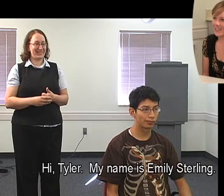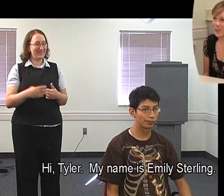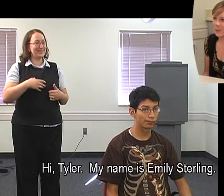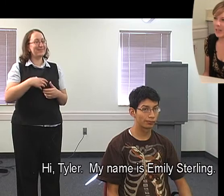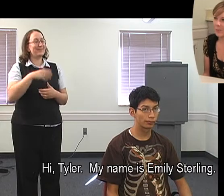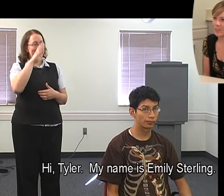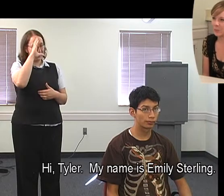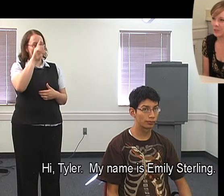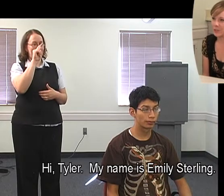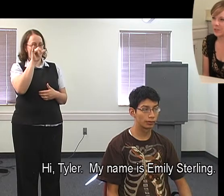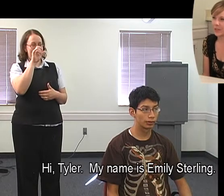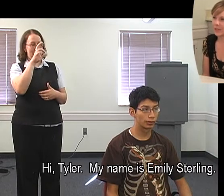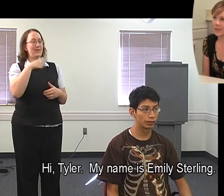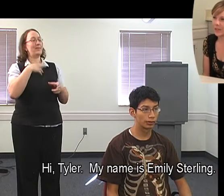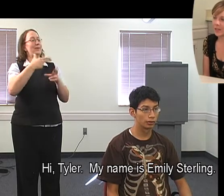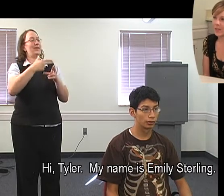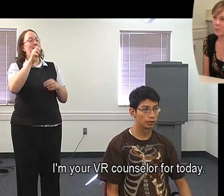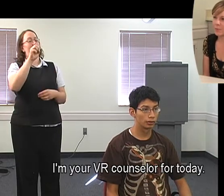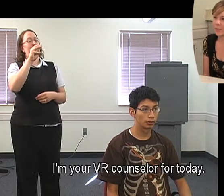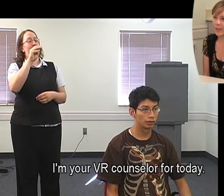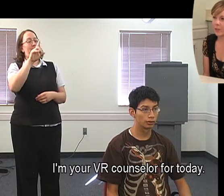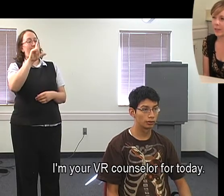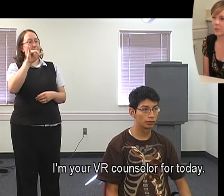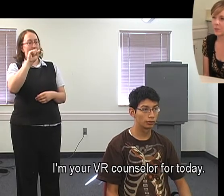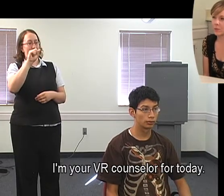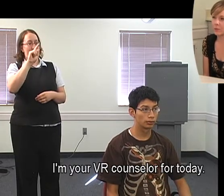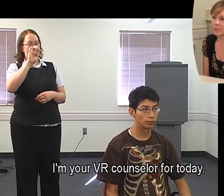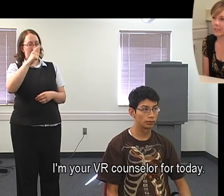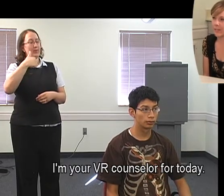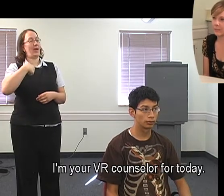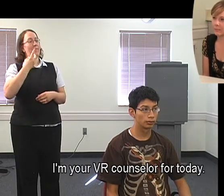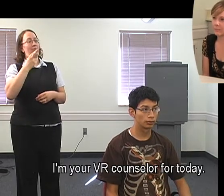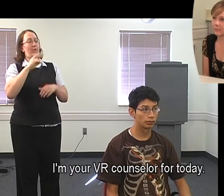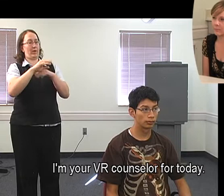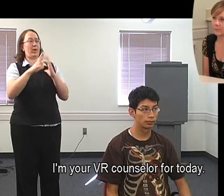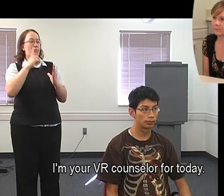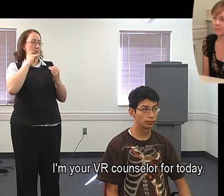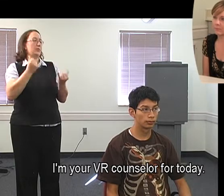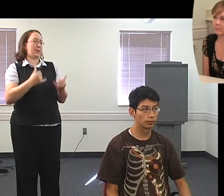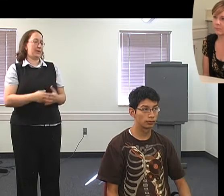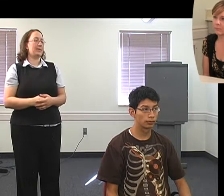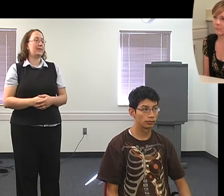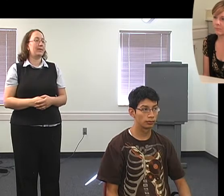Hi, Tyler. My name is Emily Sterling. I'm your VAC counselor for today.